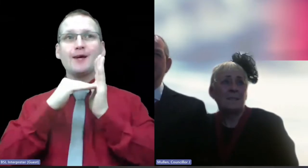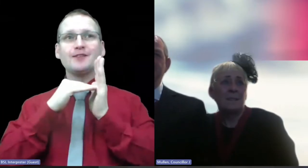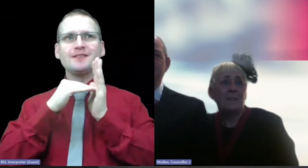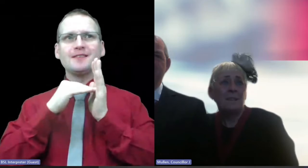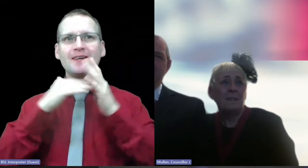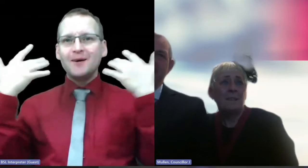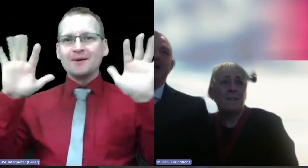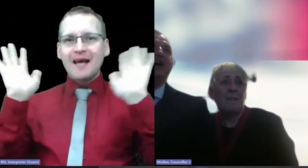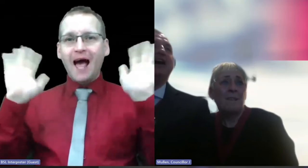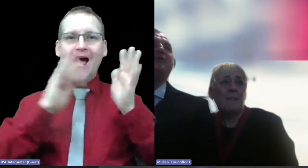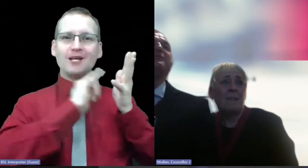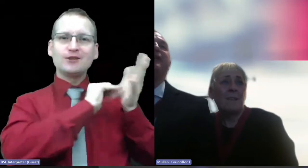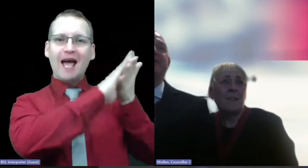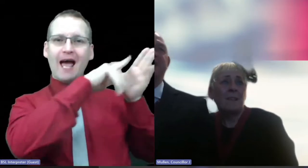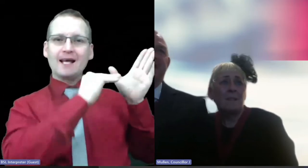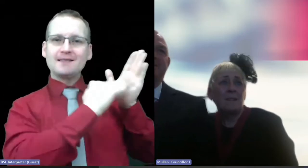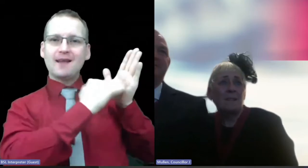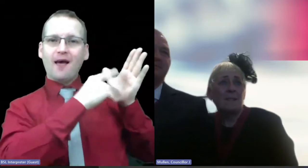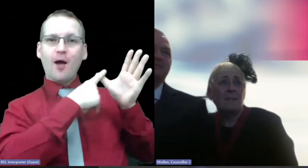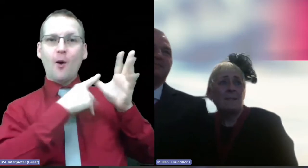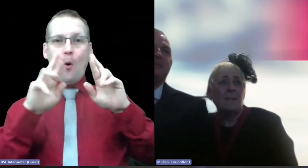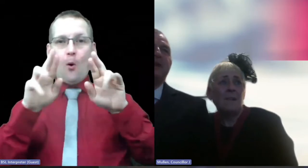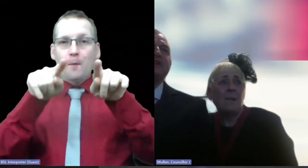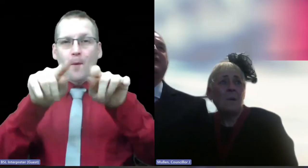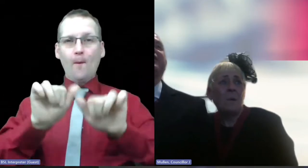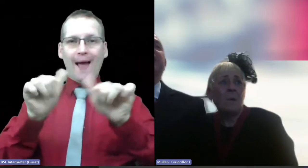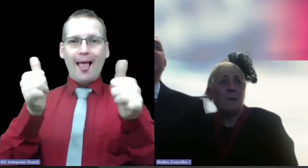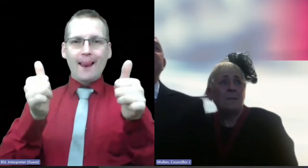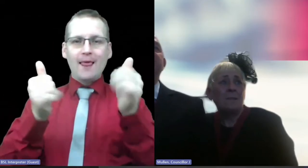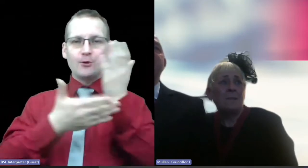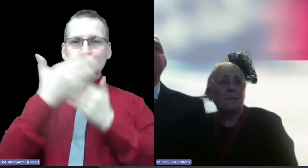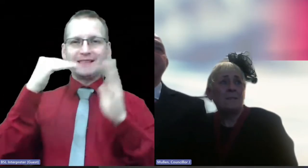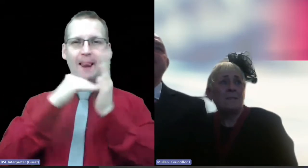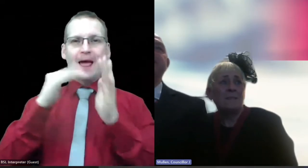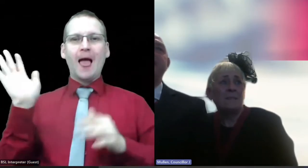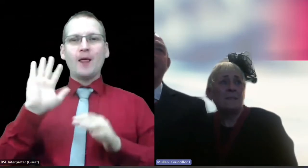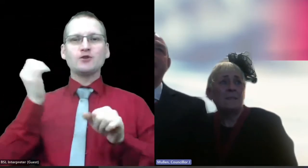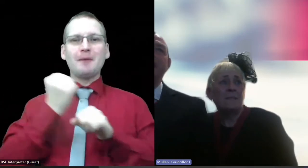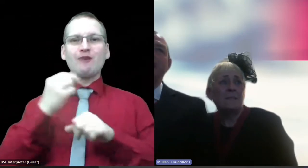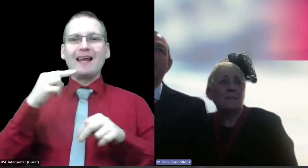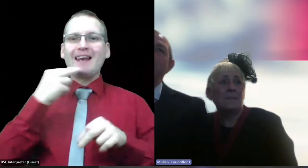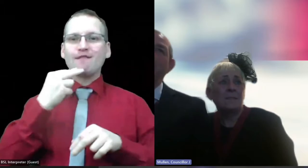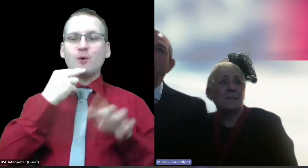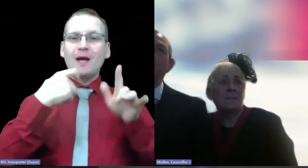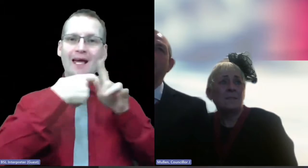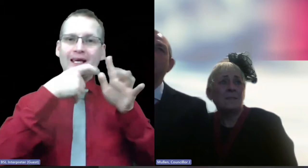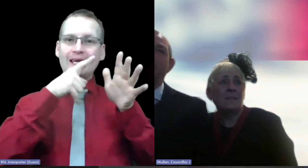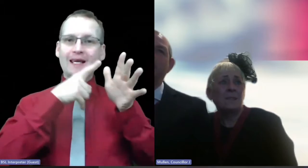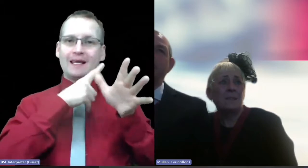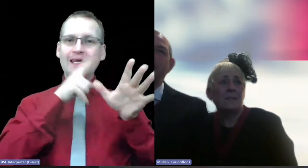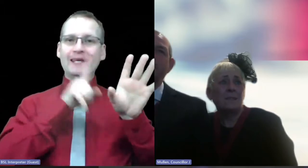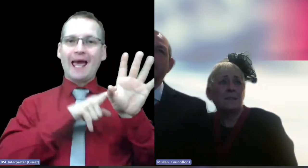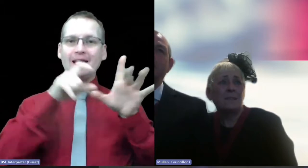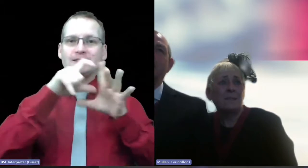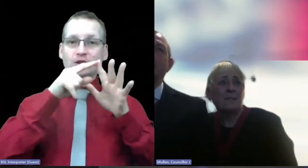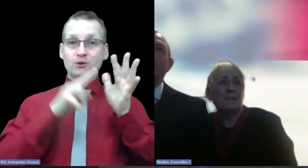Shazza, I hope you are well. A special hello to my grandnephew Caden, who I hope is